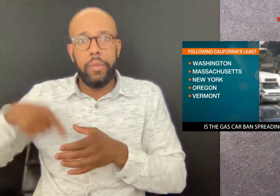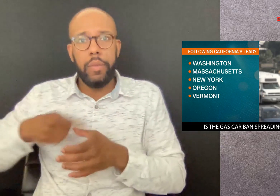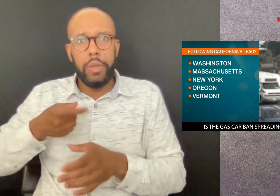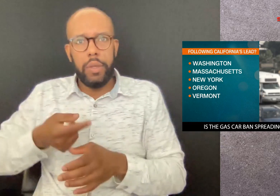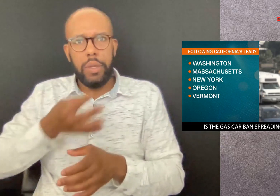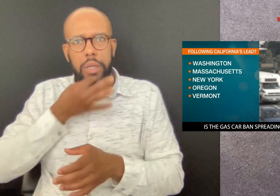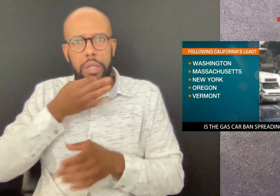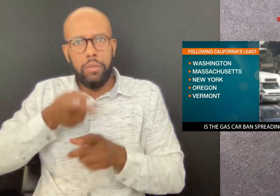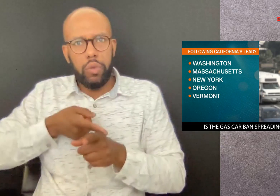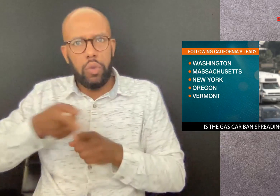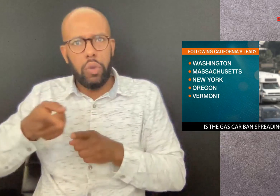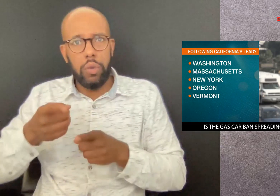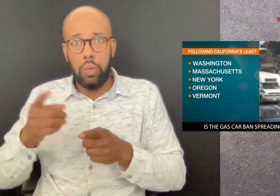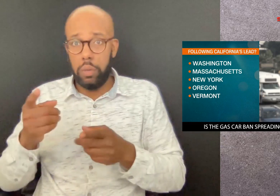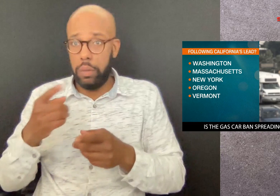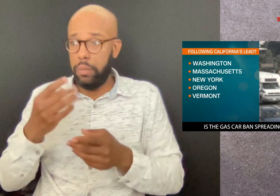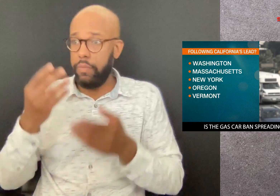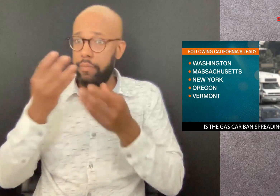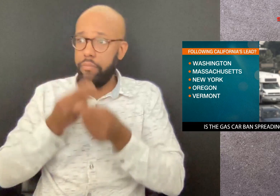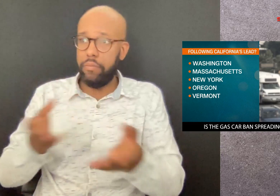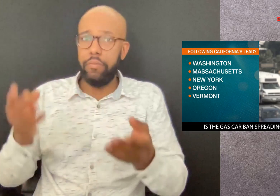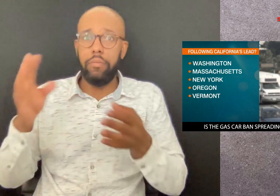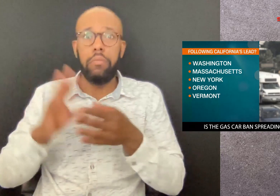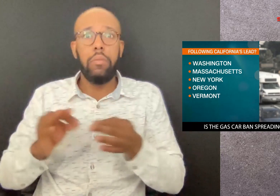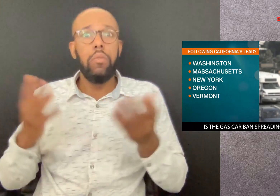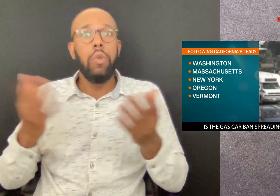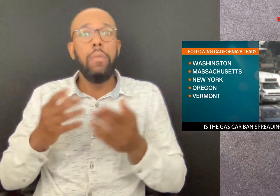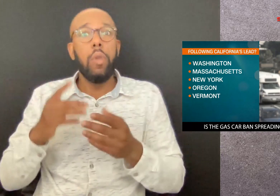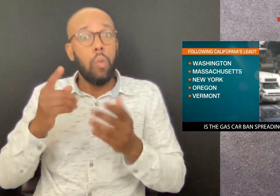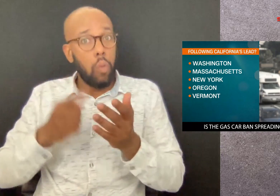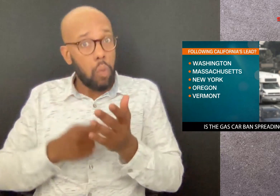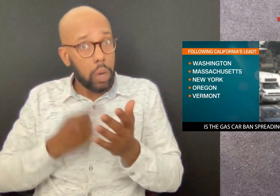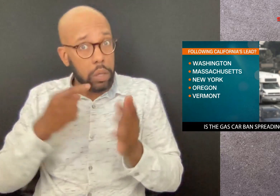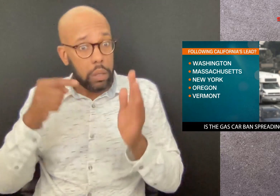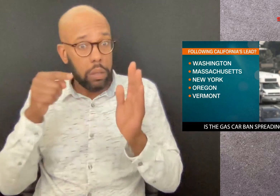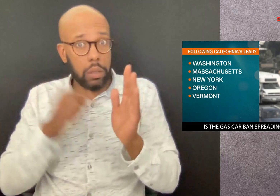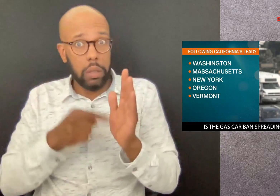and experts say once the mandate is approved by the epa